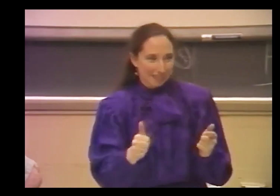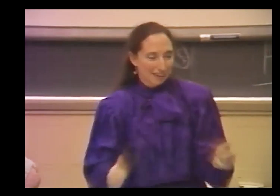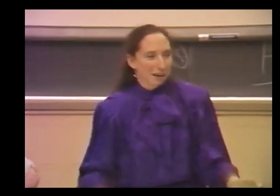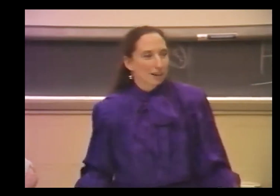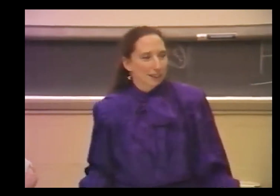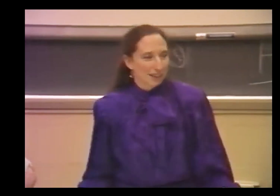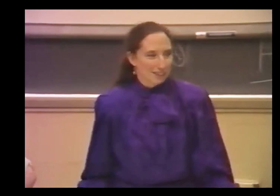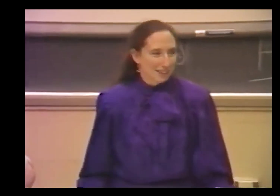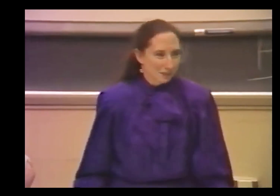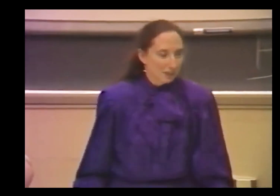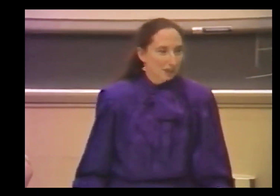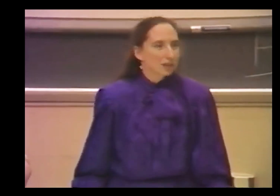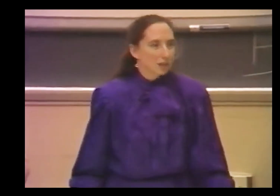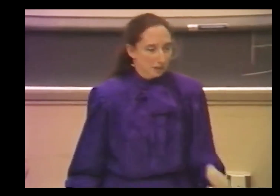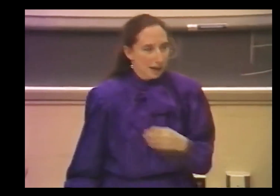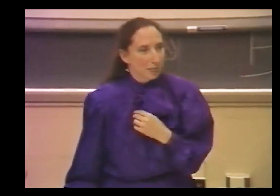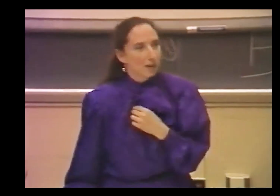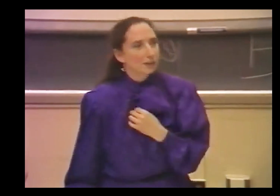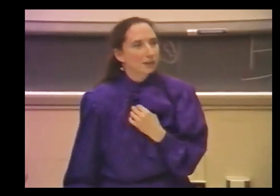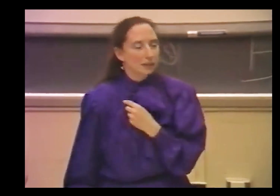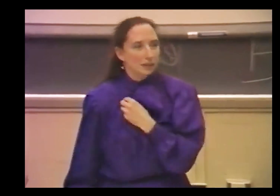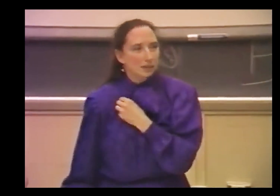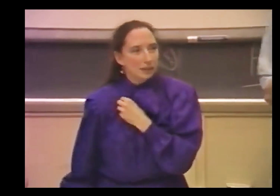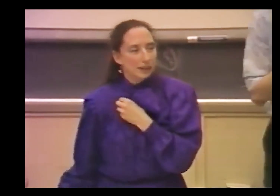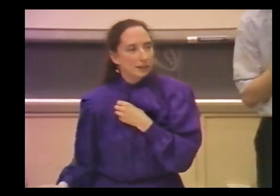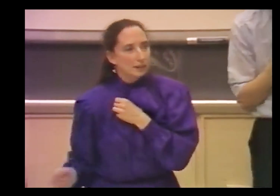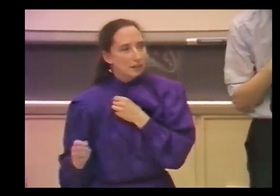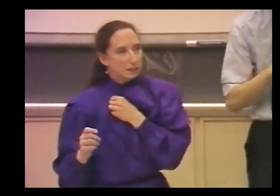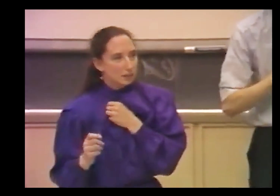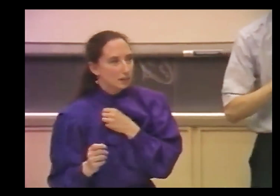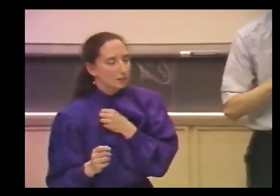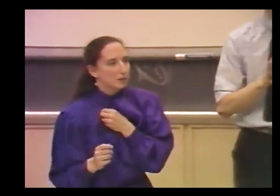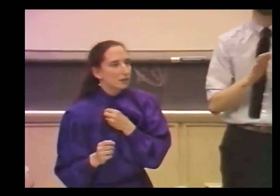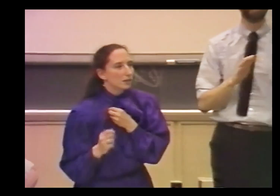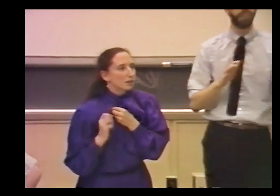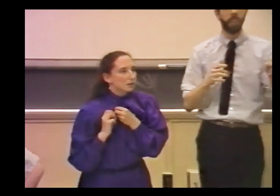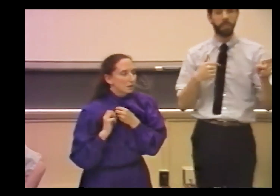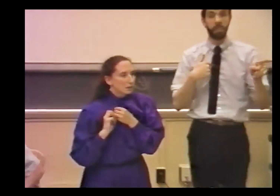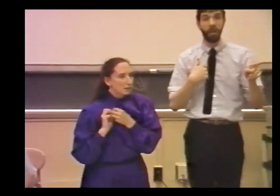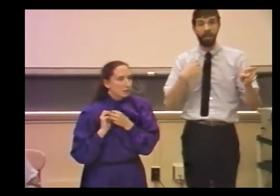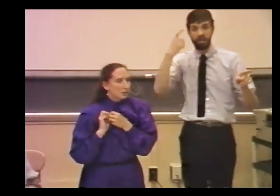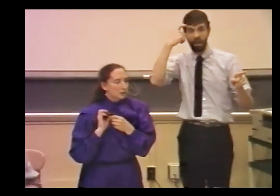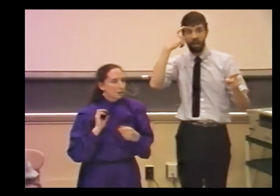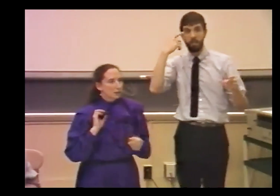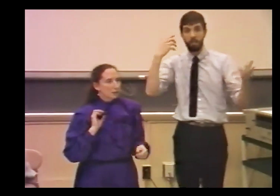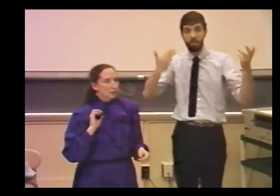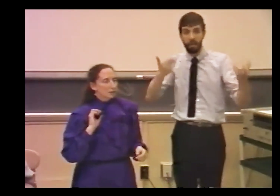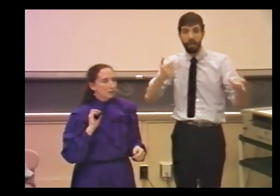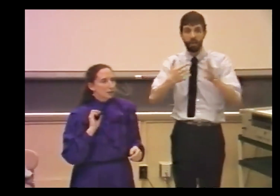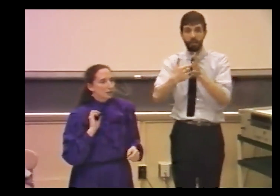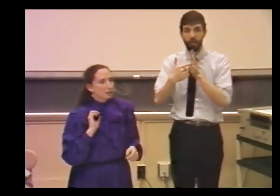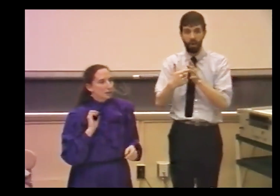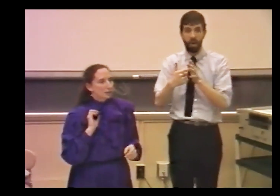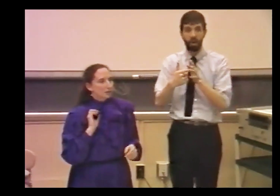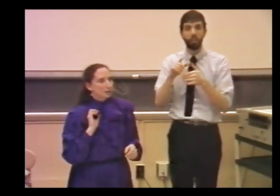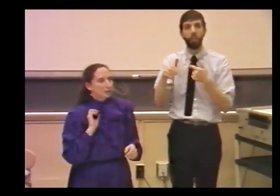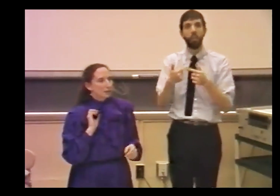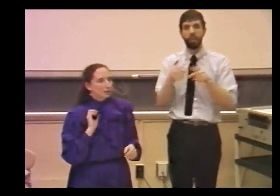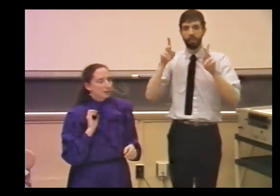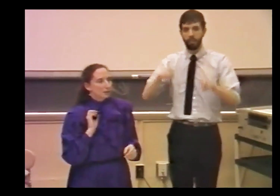Well, I Yes. had a thought. You had a thought? I said that Okay. it would be required when the person actually meant,